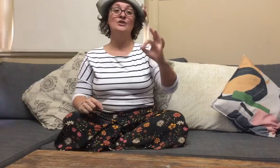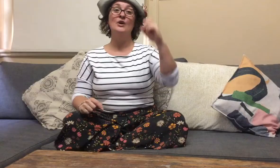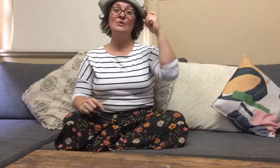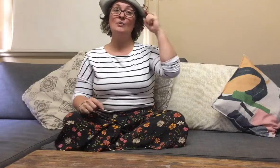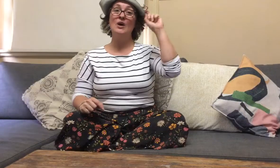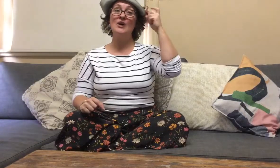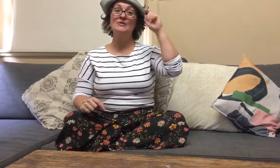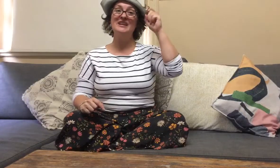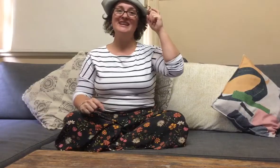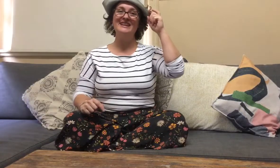Don't worry